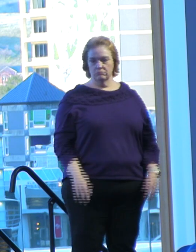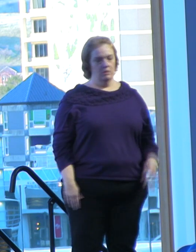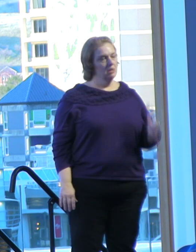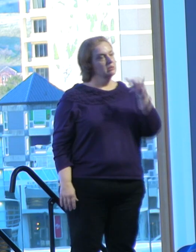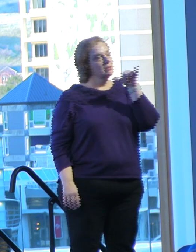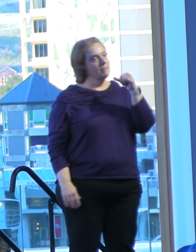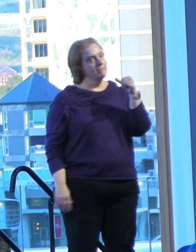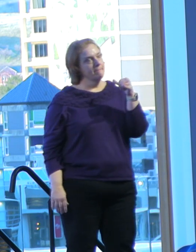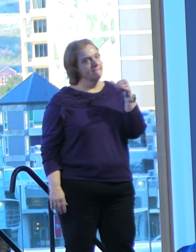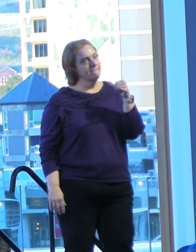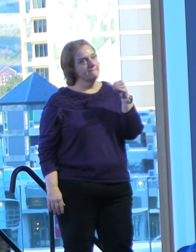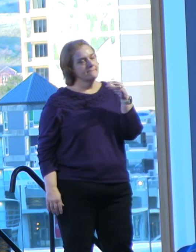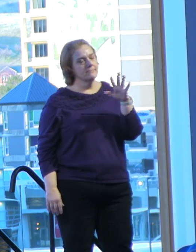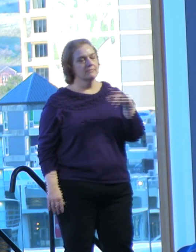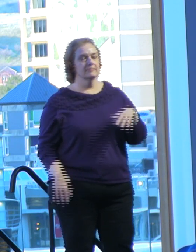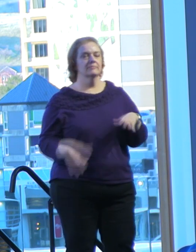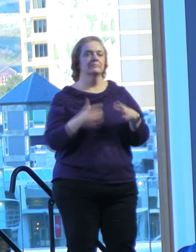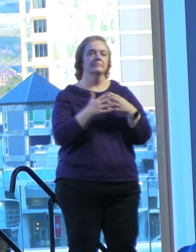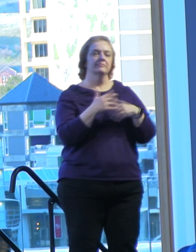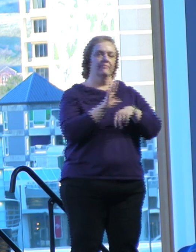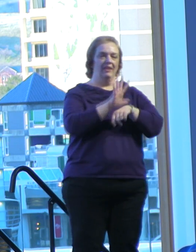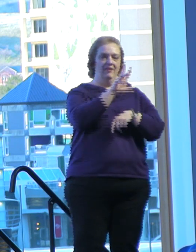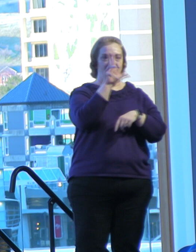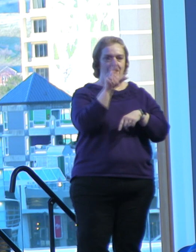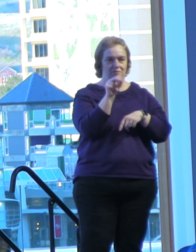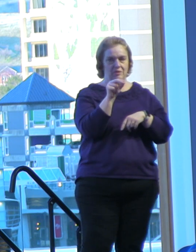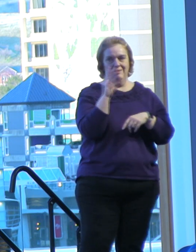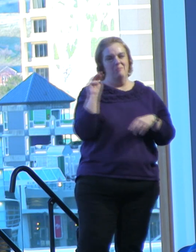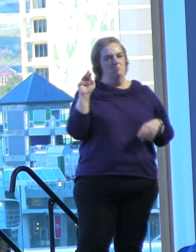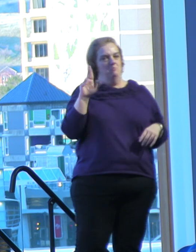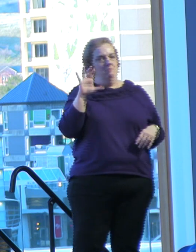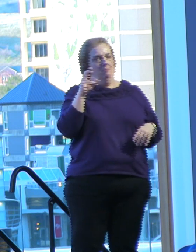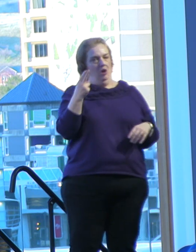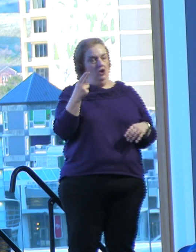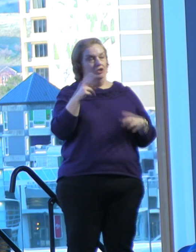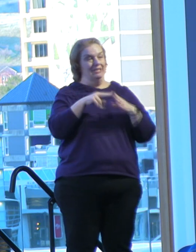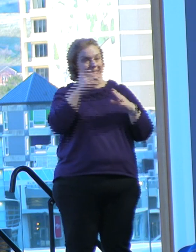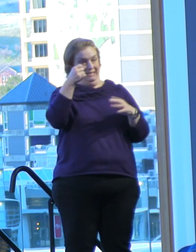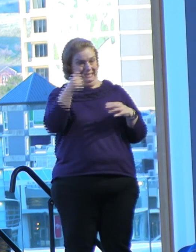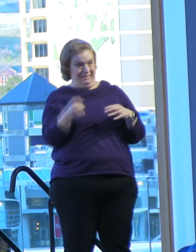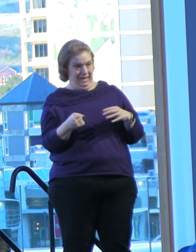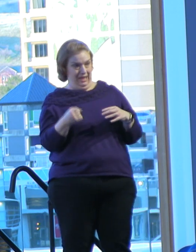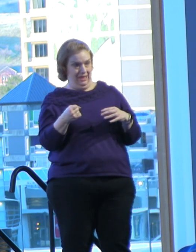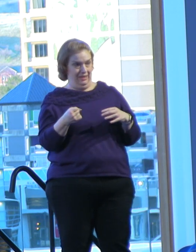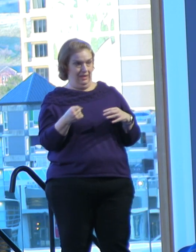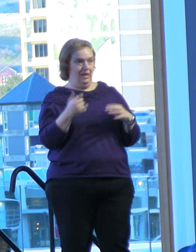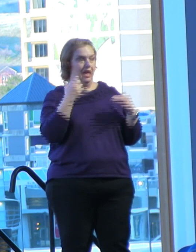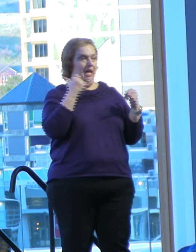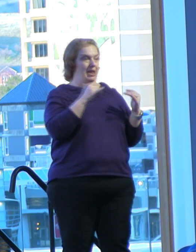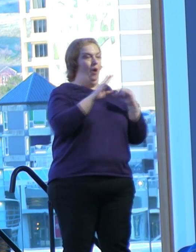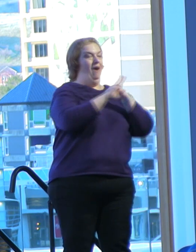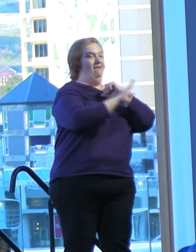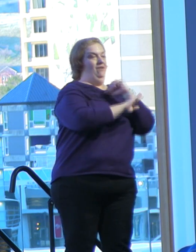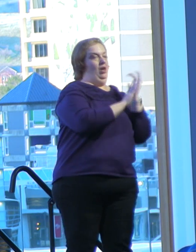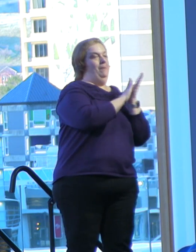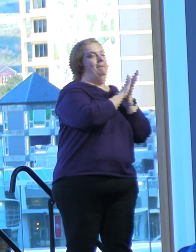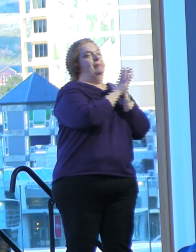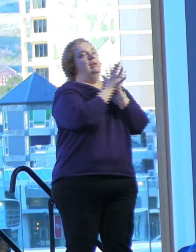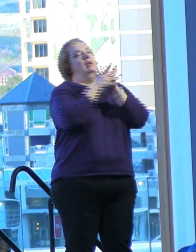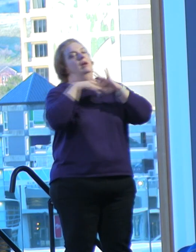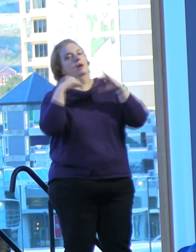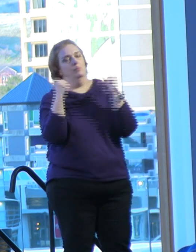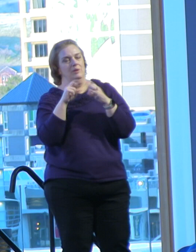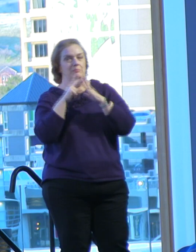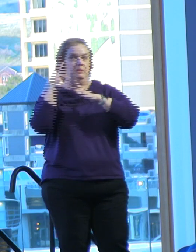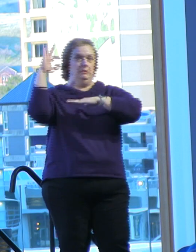Okay, I think we're good. It's about 5:30 at night, and it's March, so it's in the southern hemisphere, we're going from basically fall into winter, and so it's